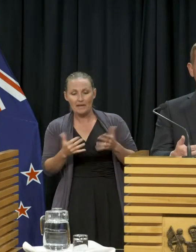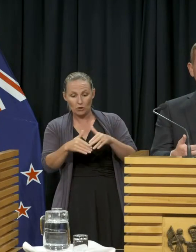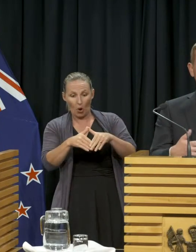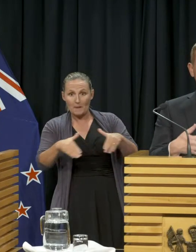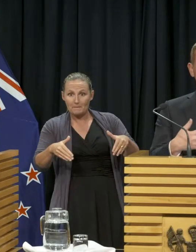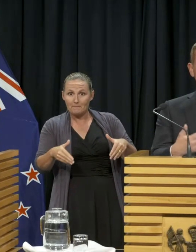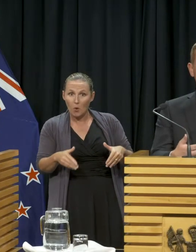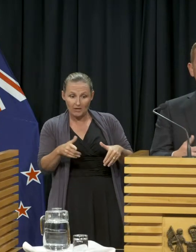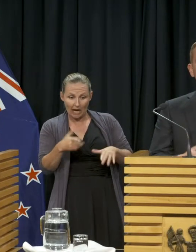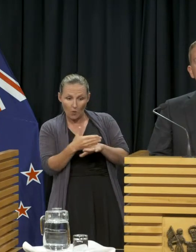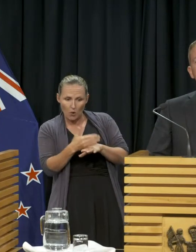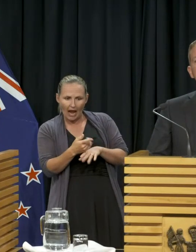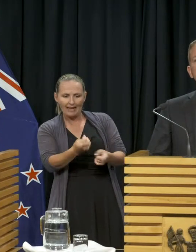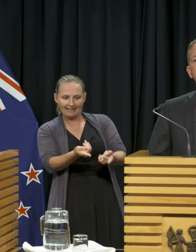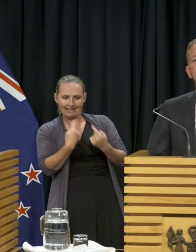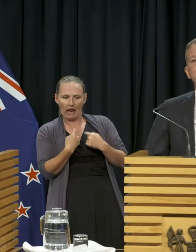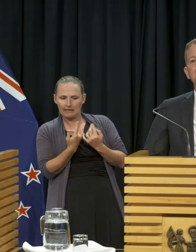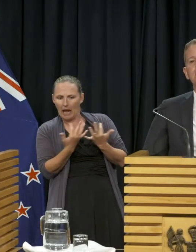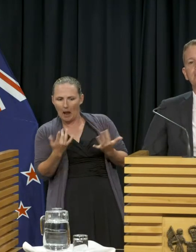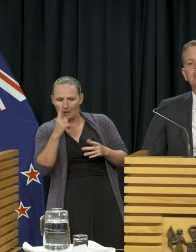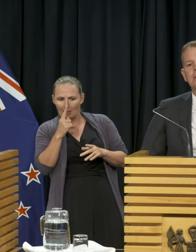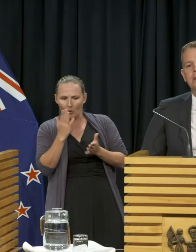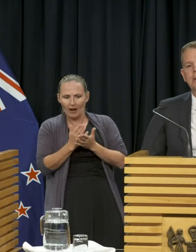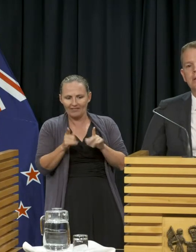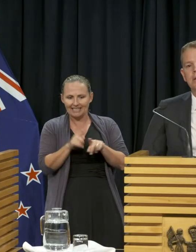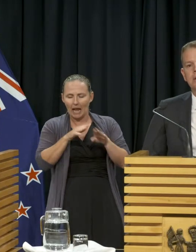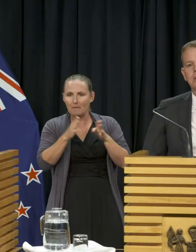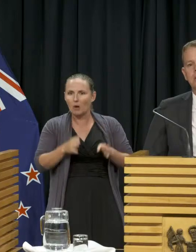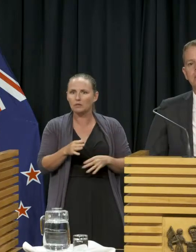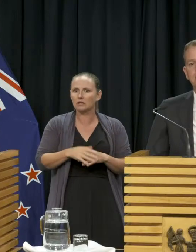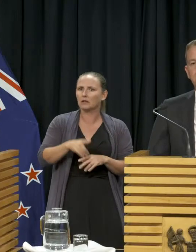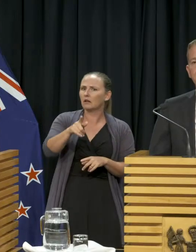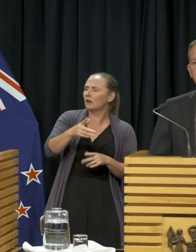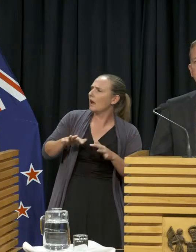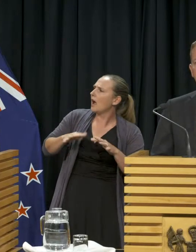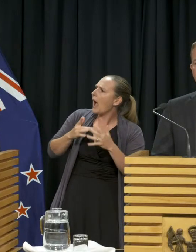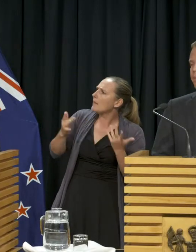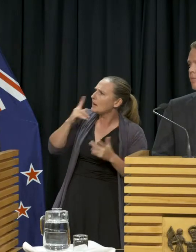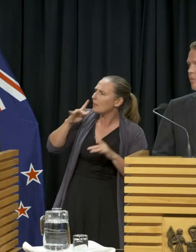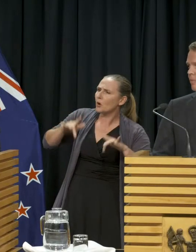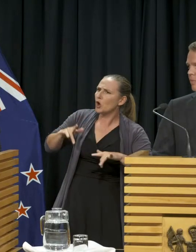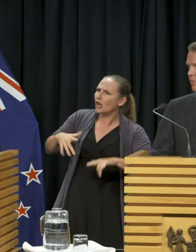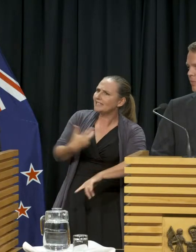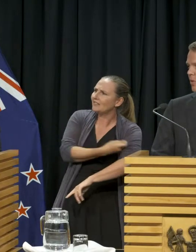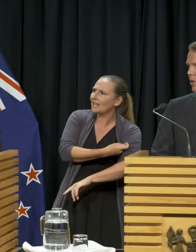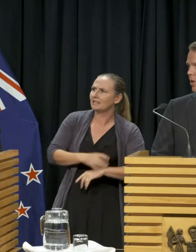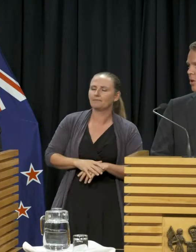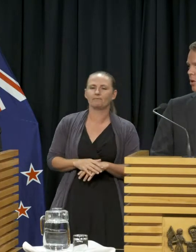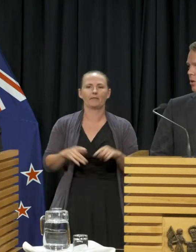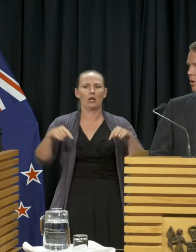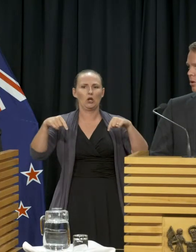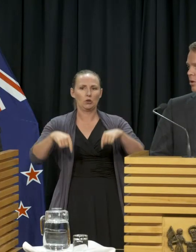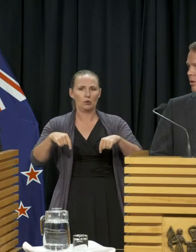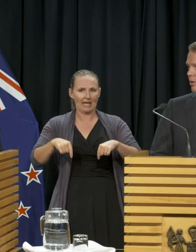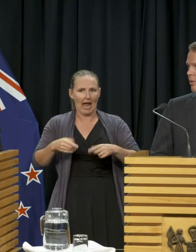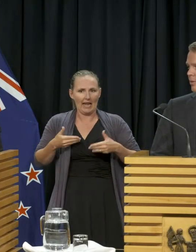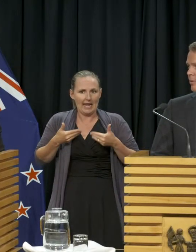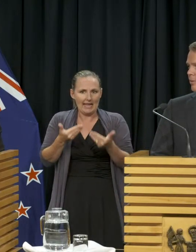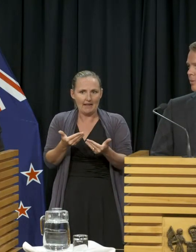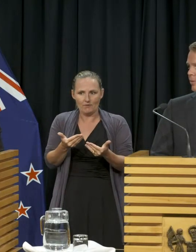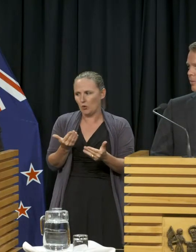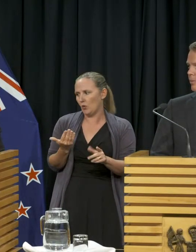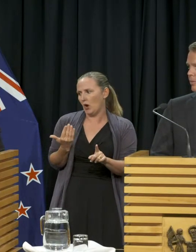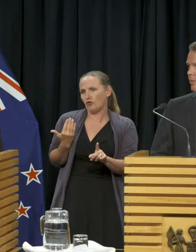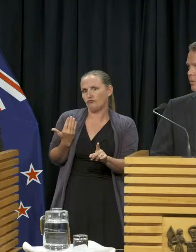their household contacts there are. 30,000 haven't been vaccinated. So look, today we've focused on giving you the explicit breakdown, the latest on